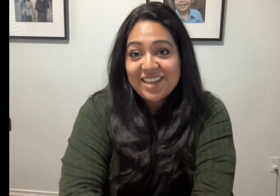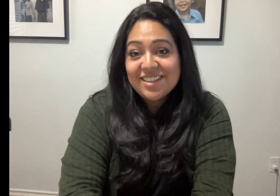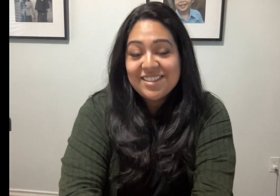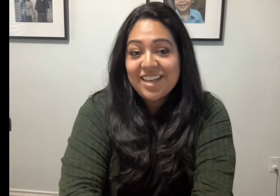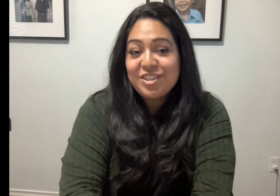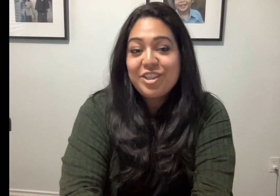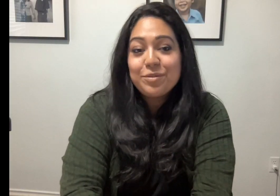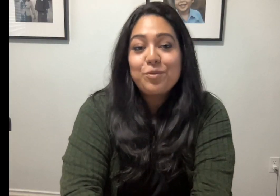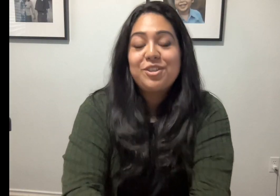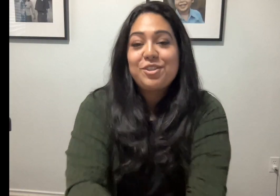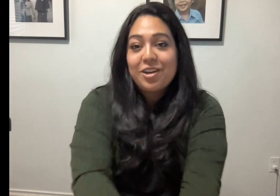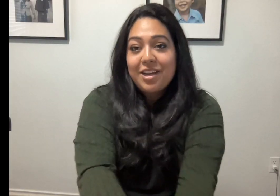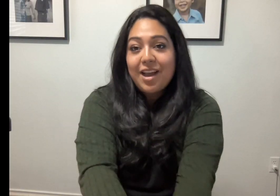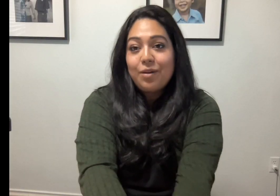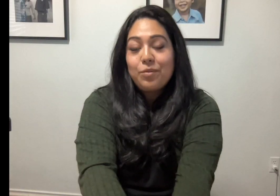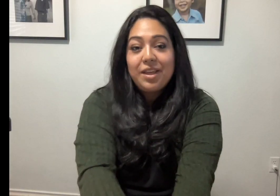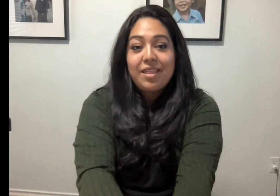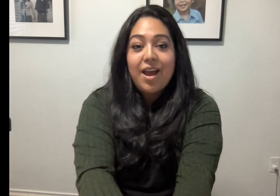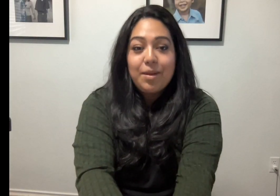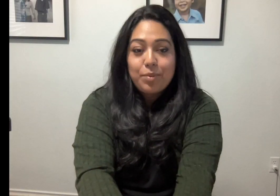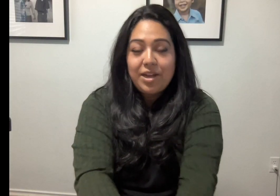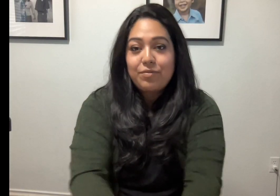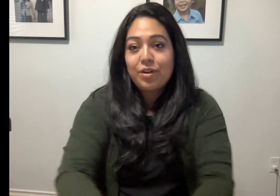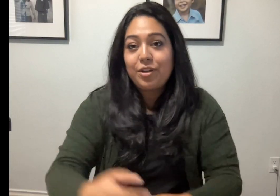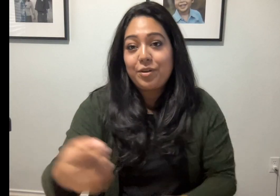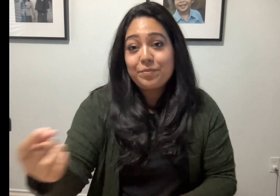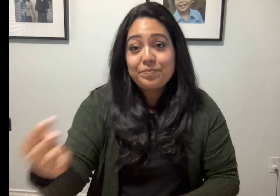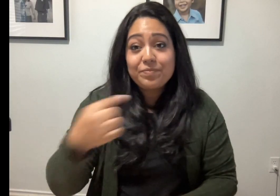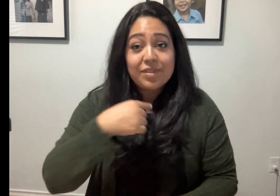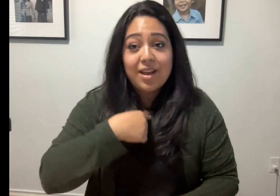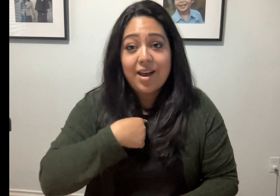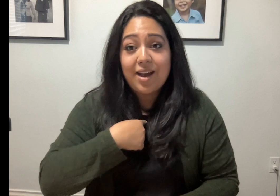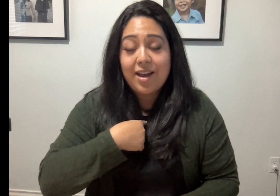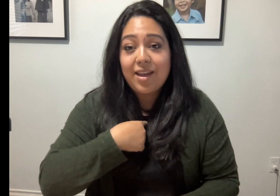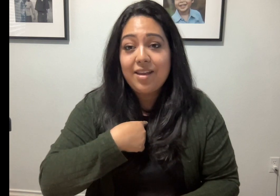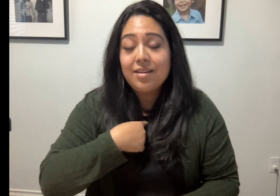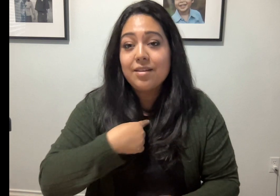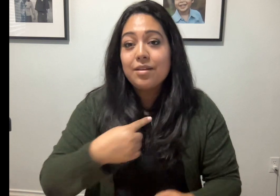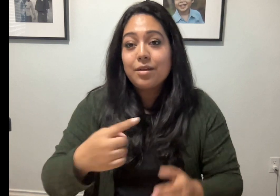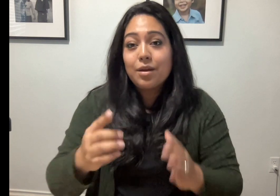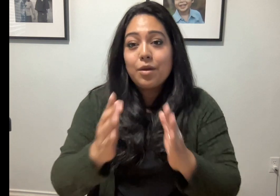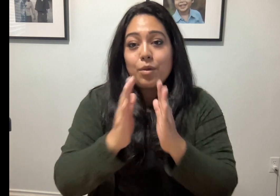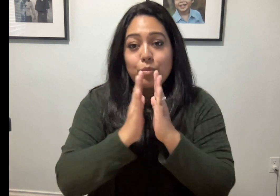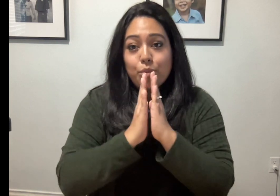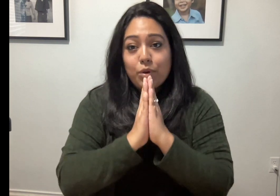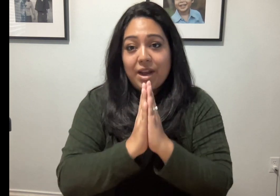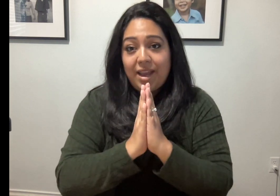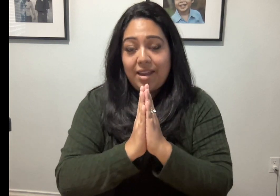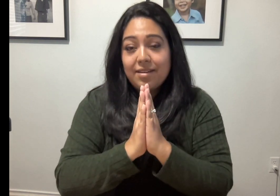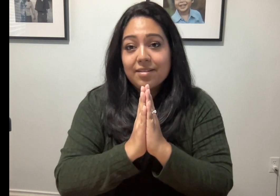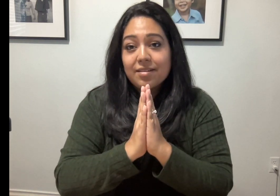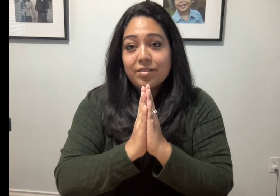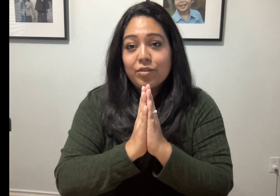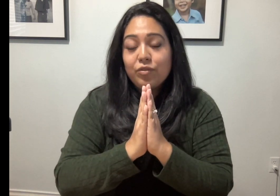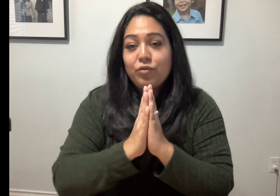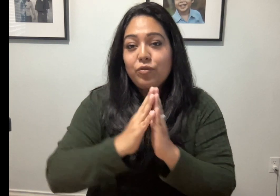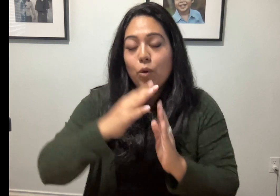next section, we're starting out with, I pray for you. I pray